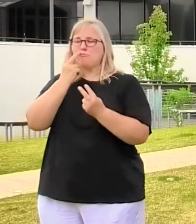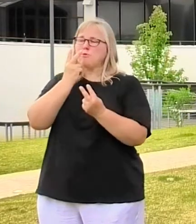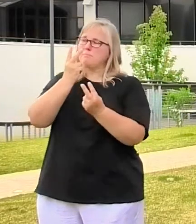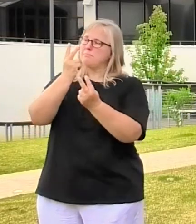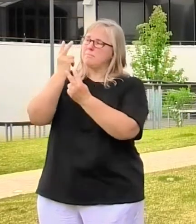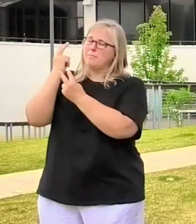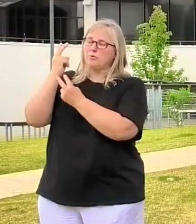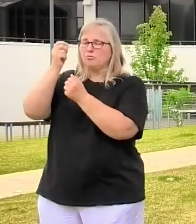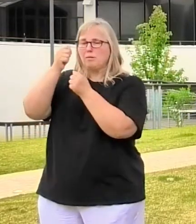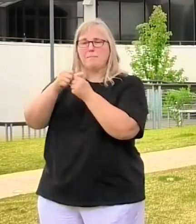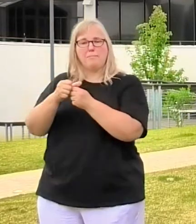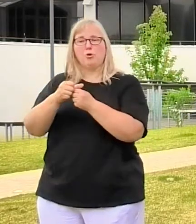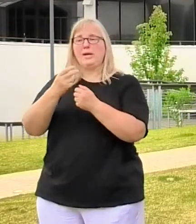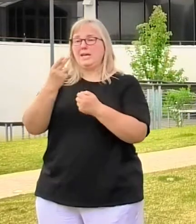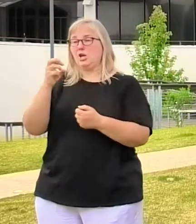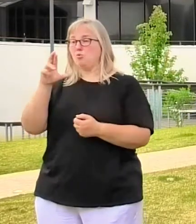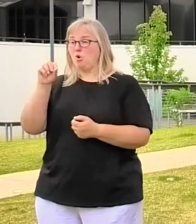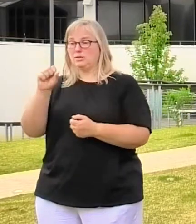families.